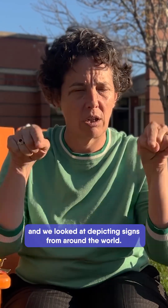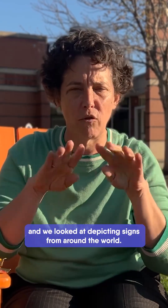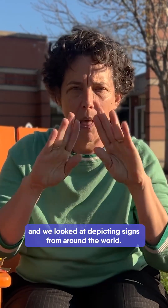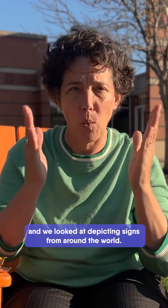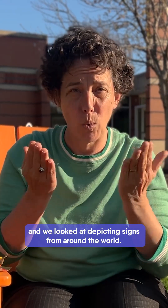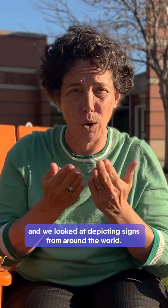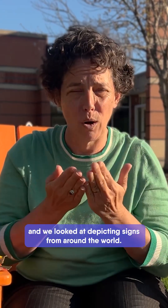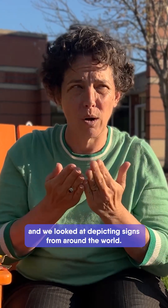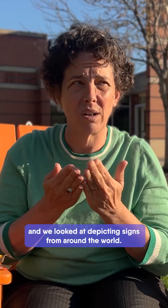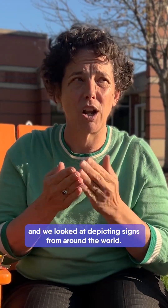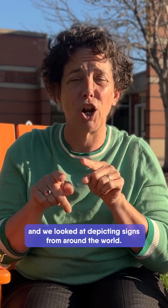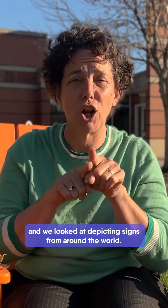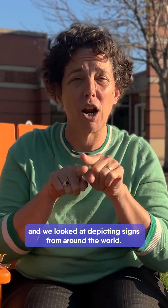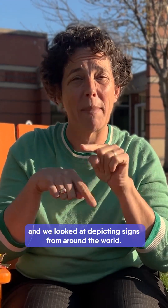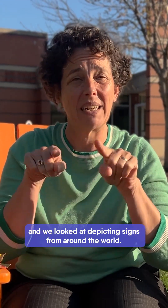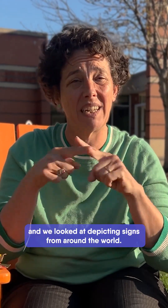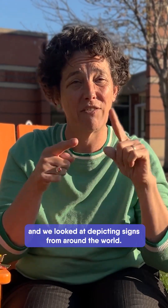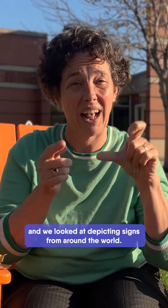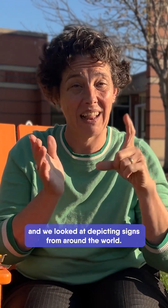depicting signs from around the world.